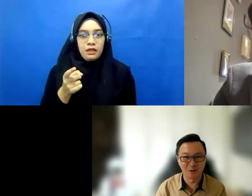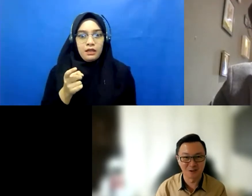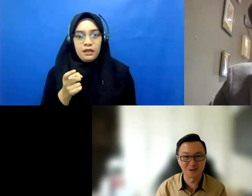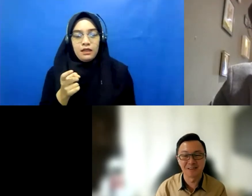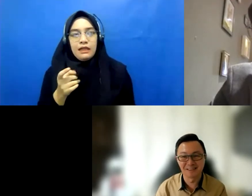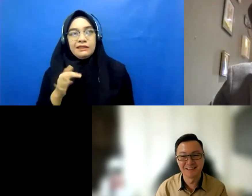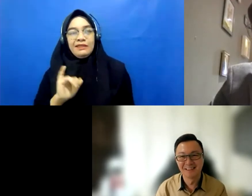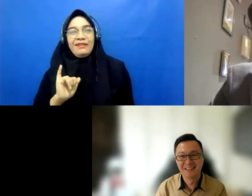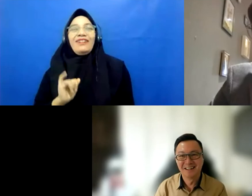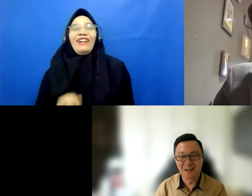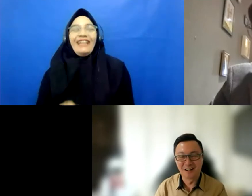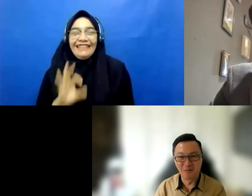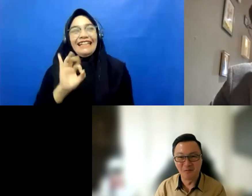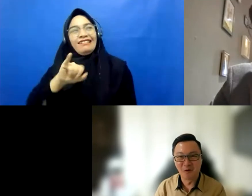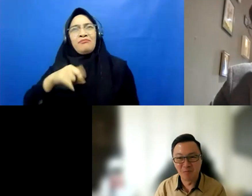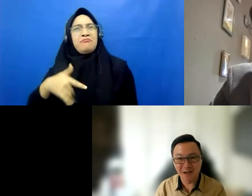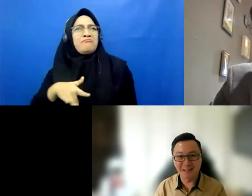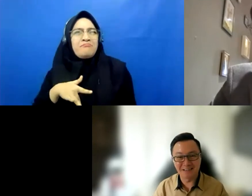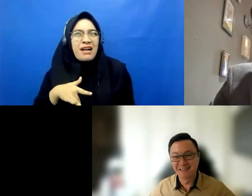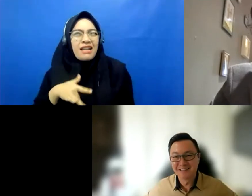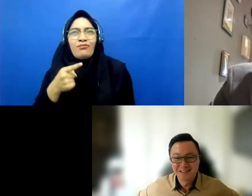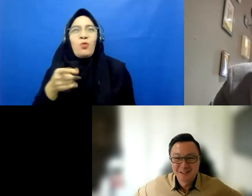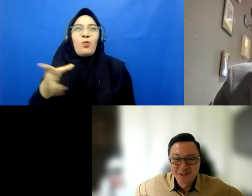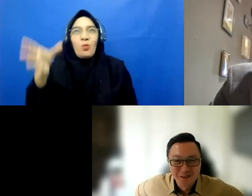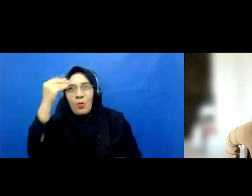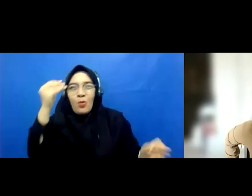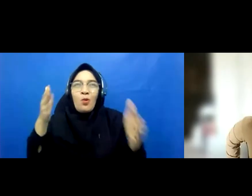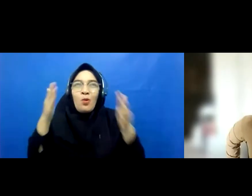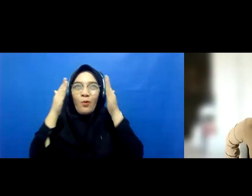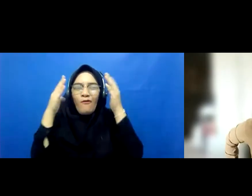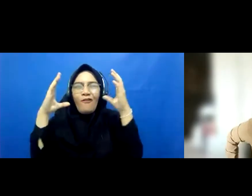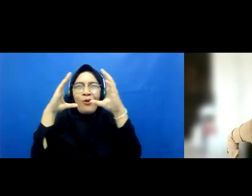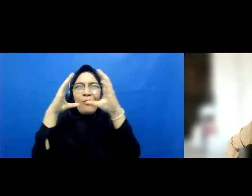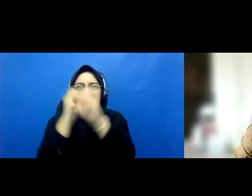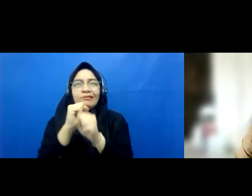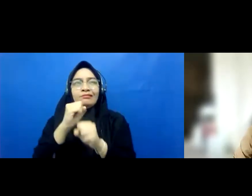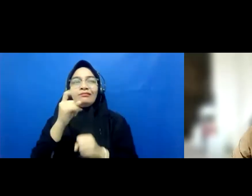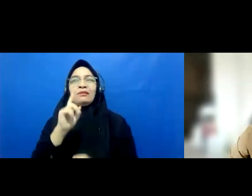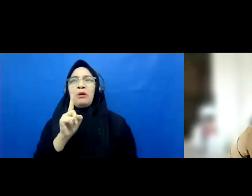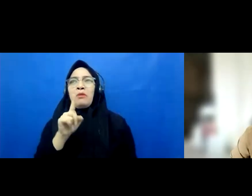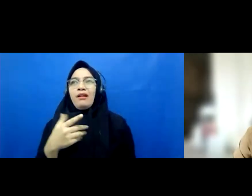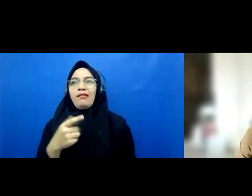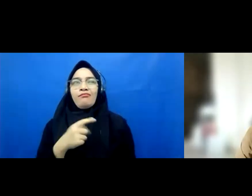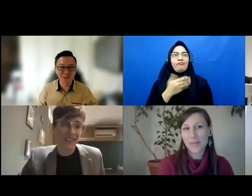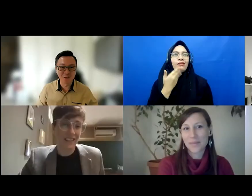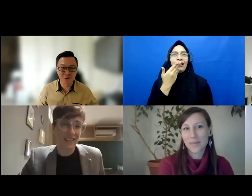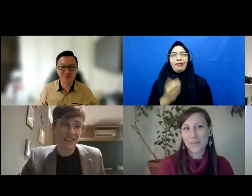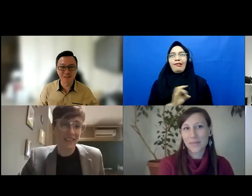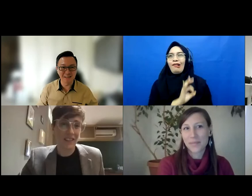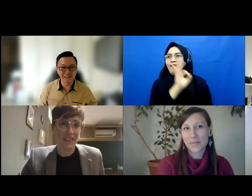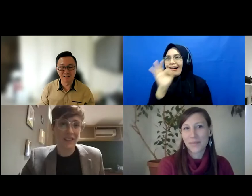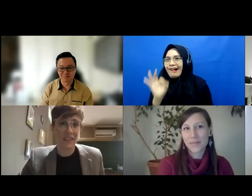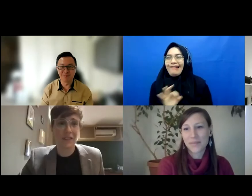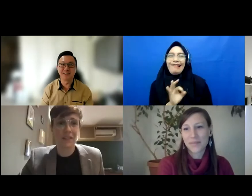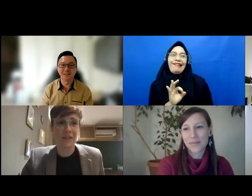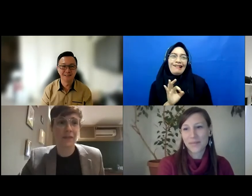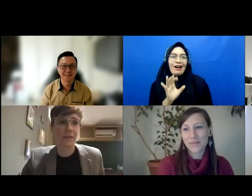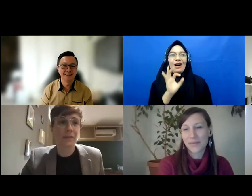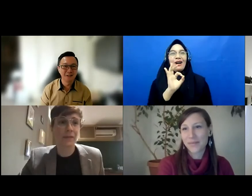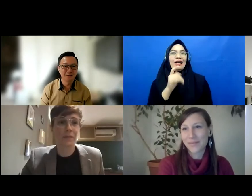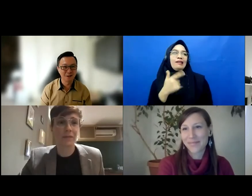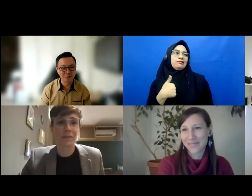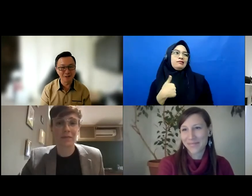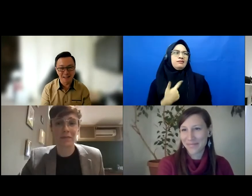any questions. But, you know, as a moderator, I feel my job is